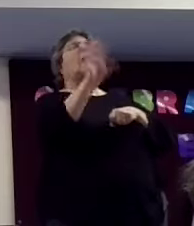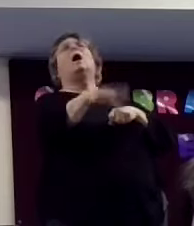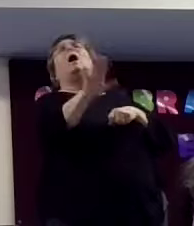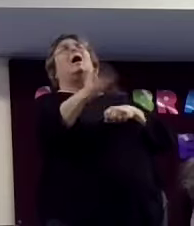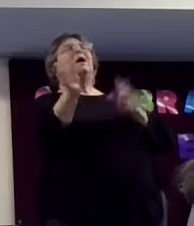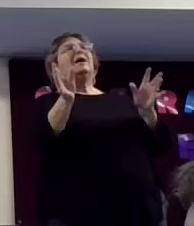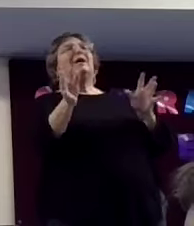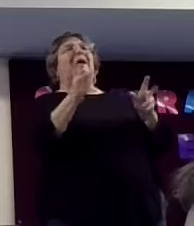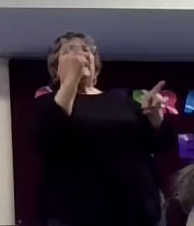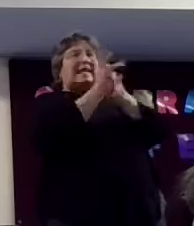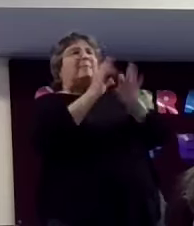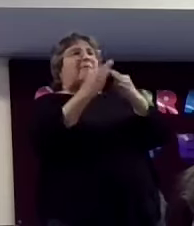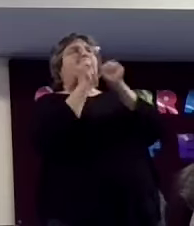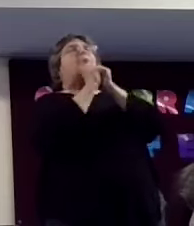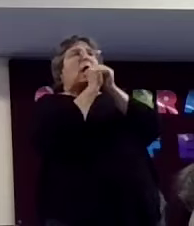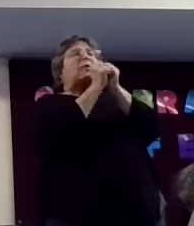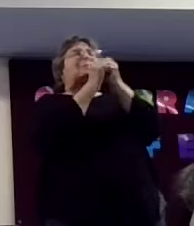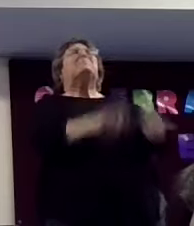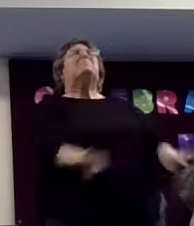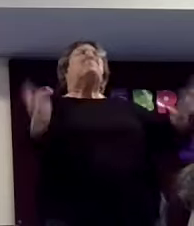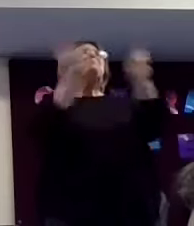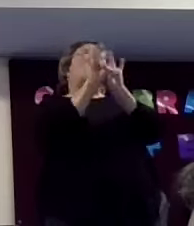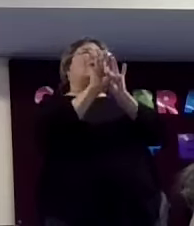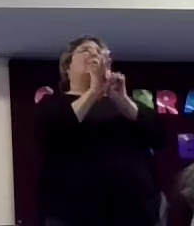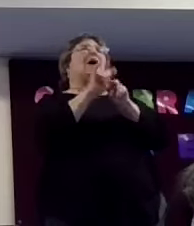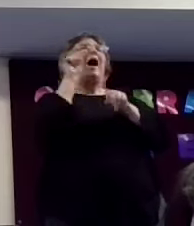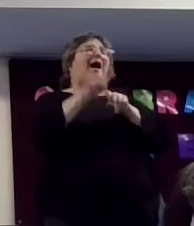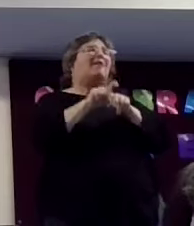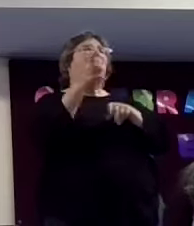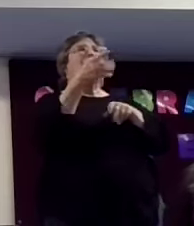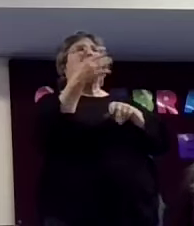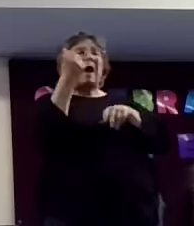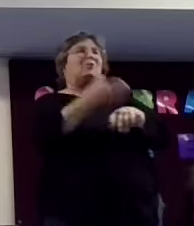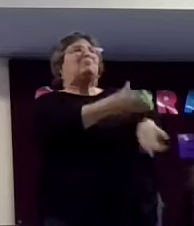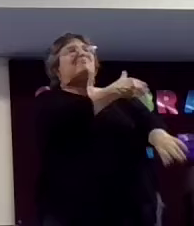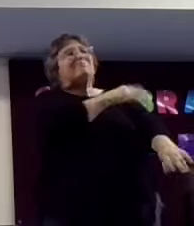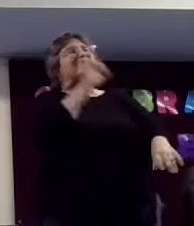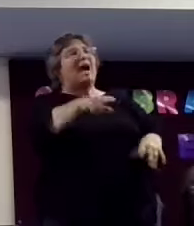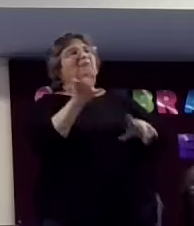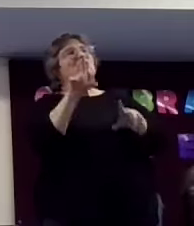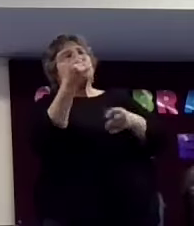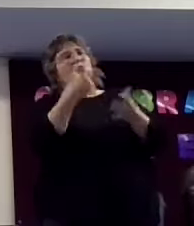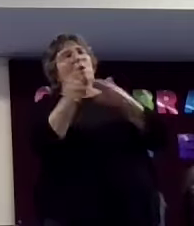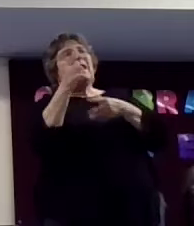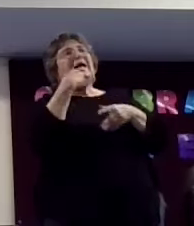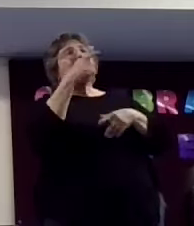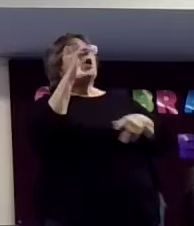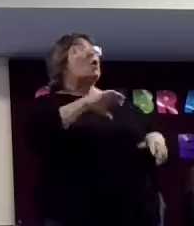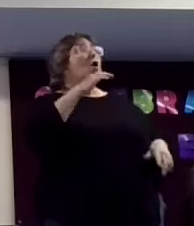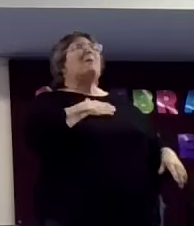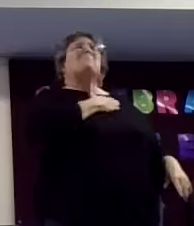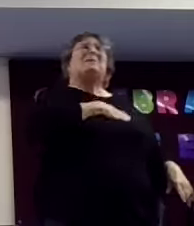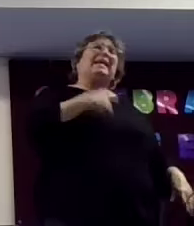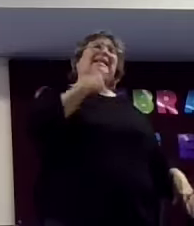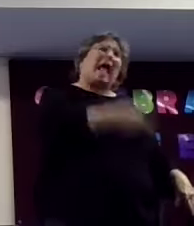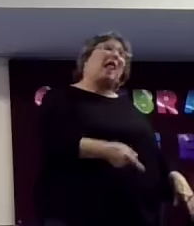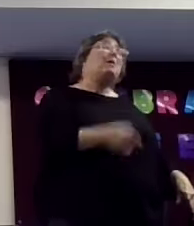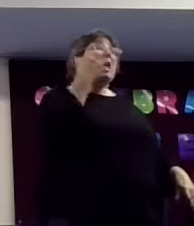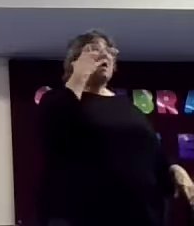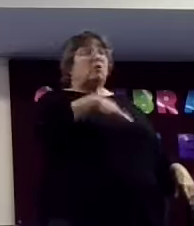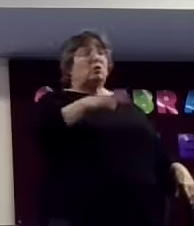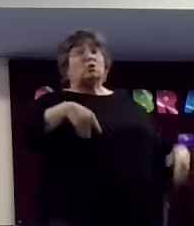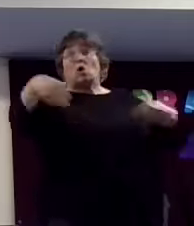look, this keeping this family together is the most important part. You need to get better. You need to do what you need to do. Tell your cousin, please, because